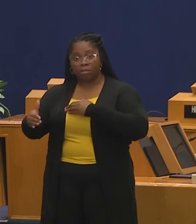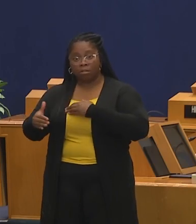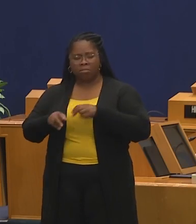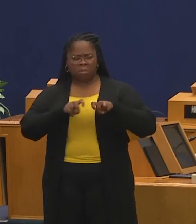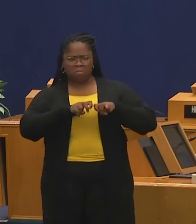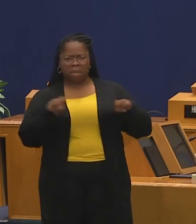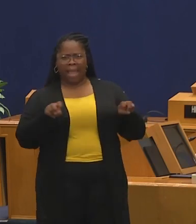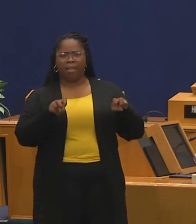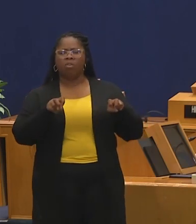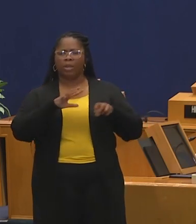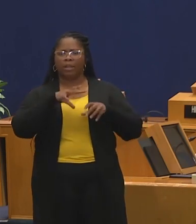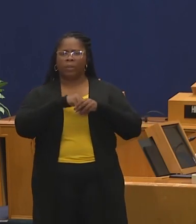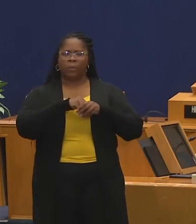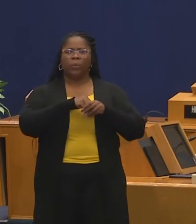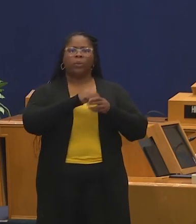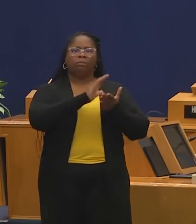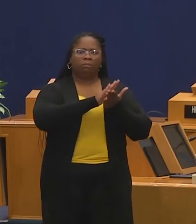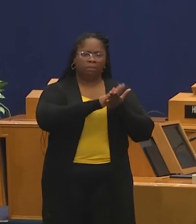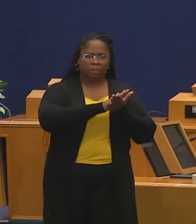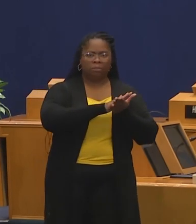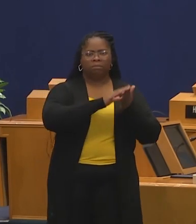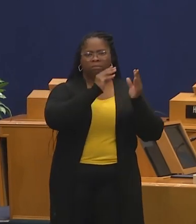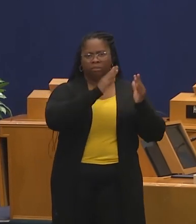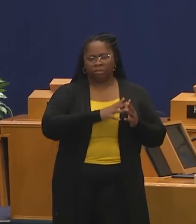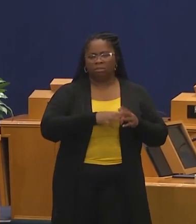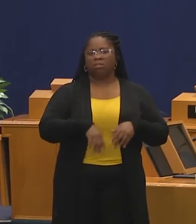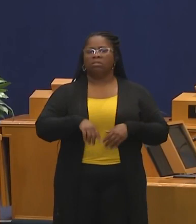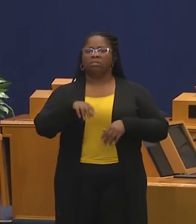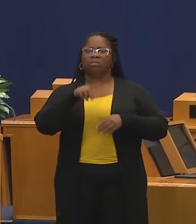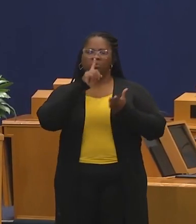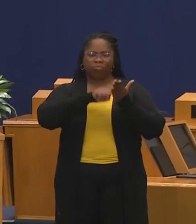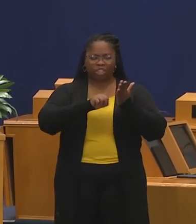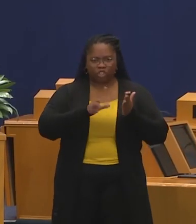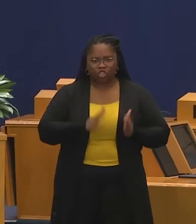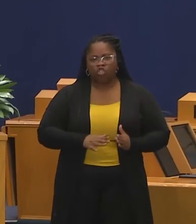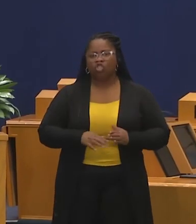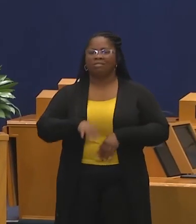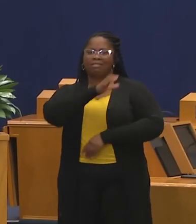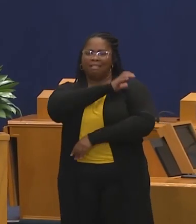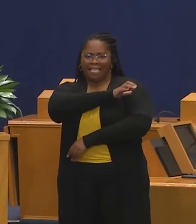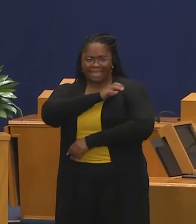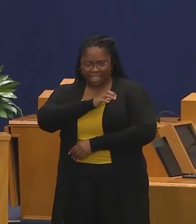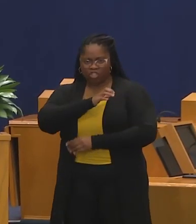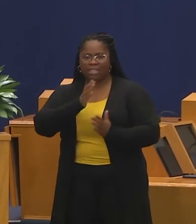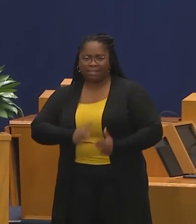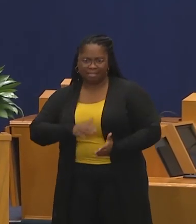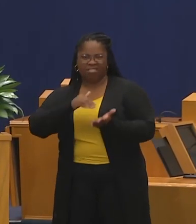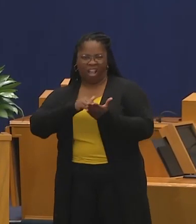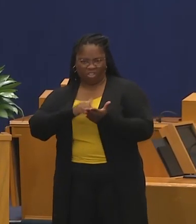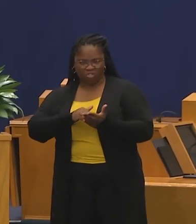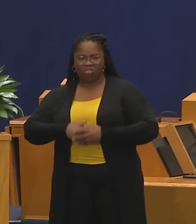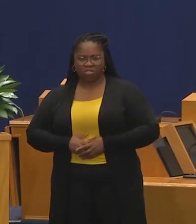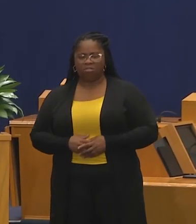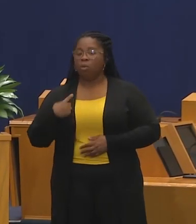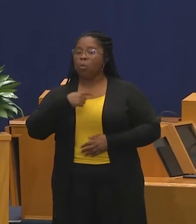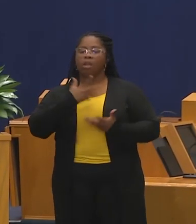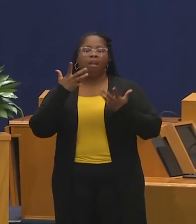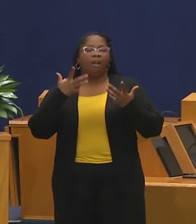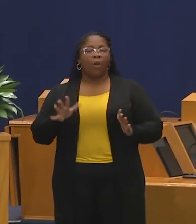from academia, clinicians, and community researchers. As I've mentioned, we're already planning for LA